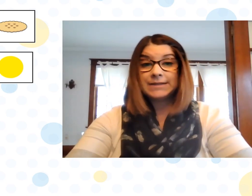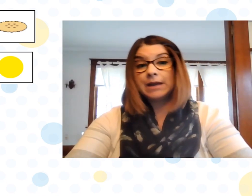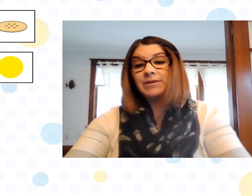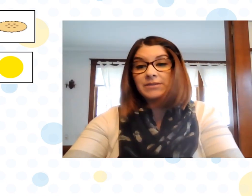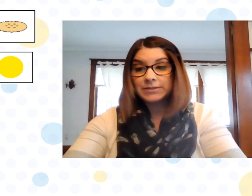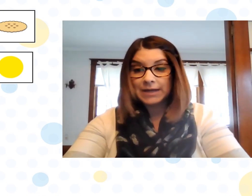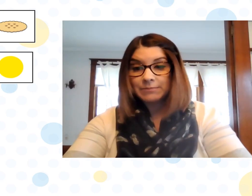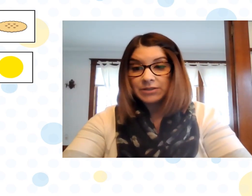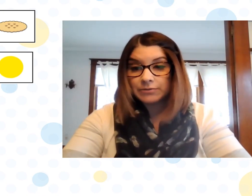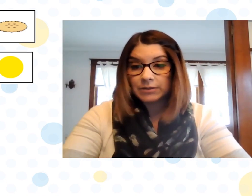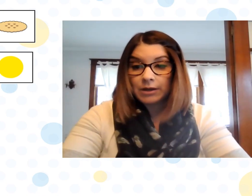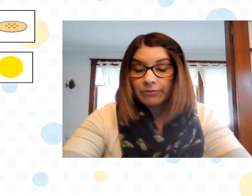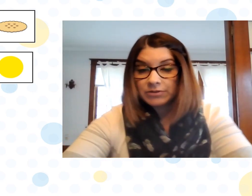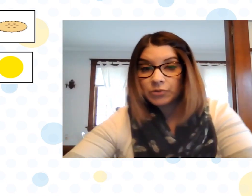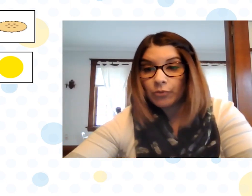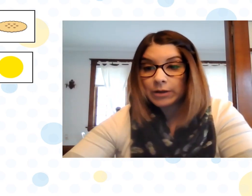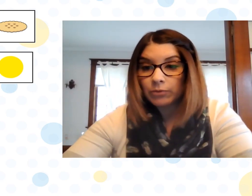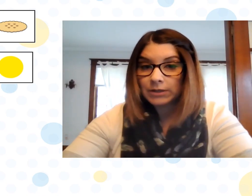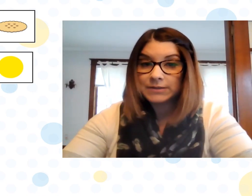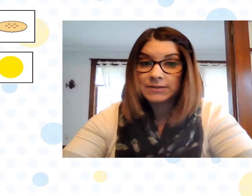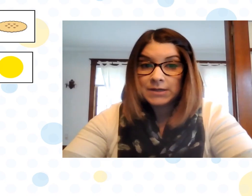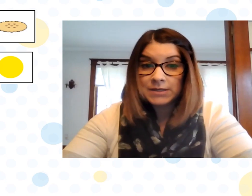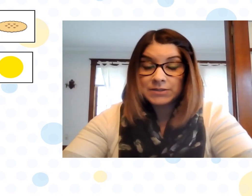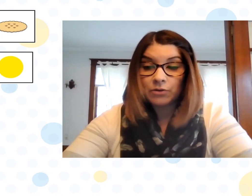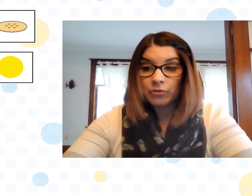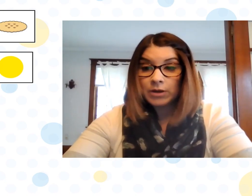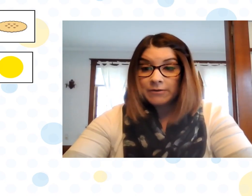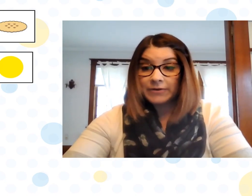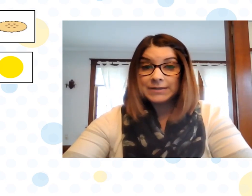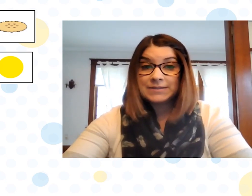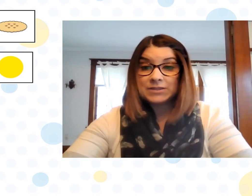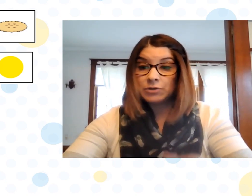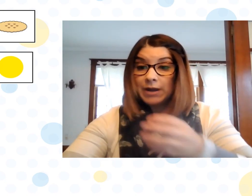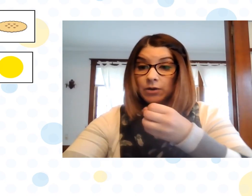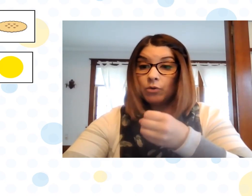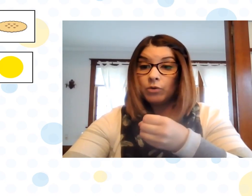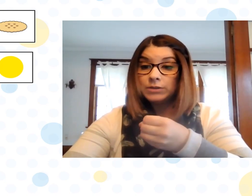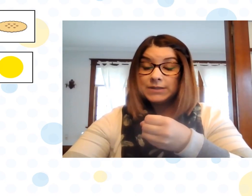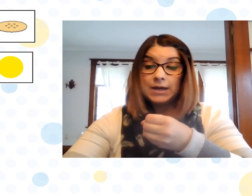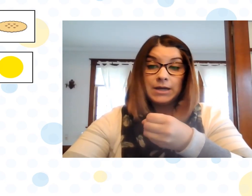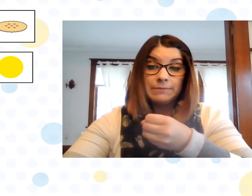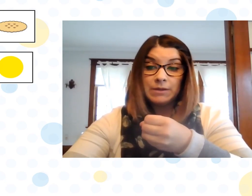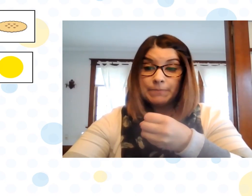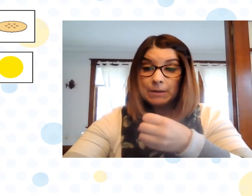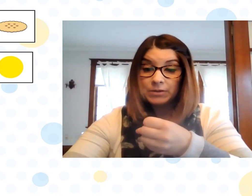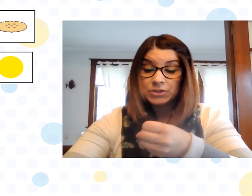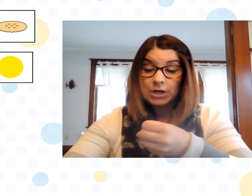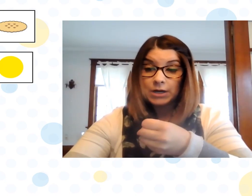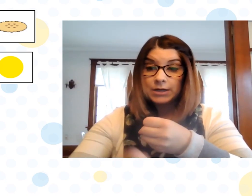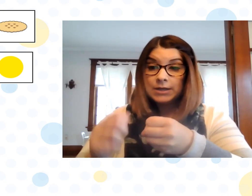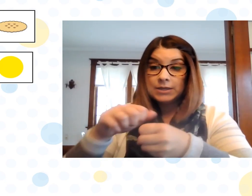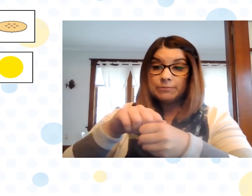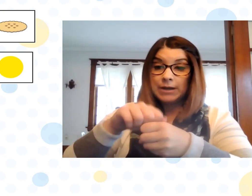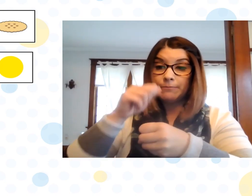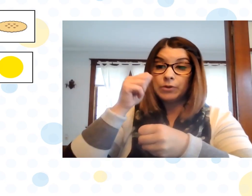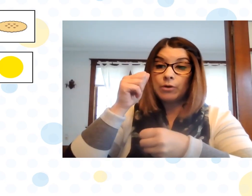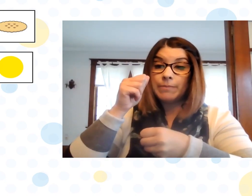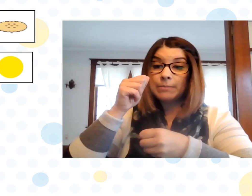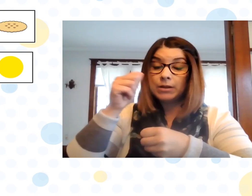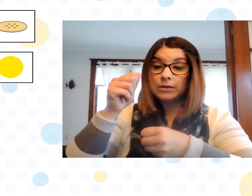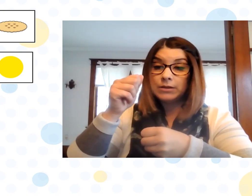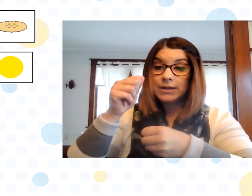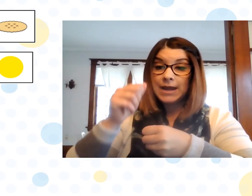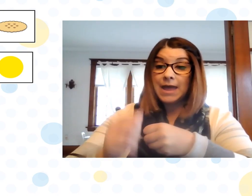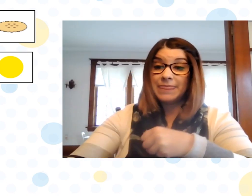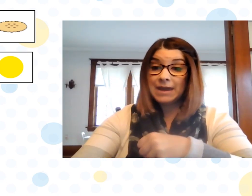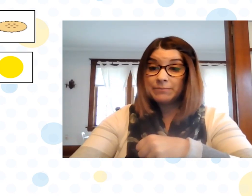Playtime is a good time to use a lot of those toy words. So for instance, you might hold the bubble jar, you might blow a